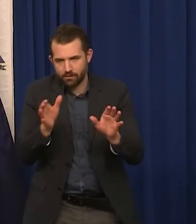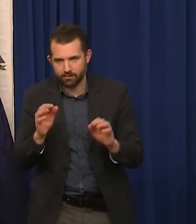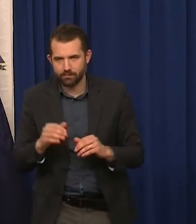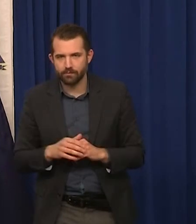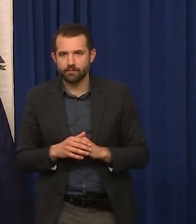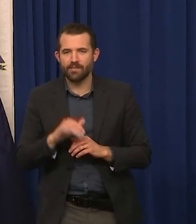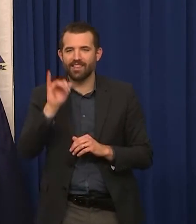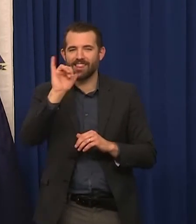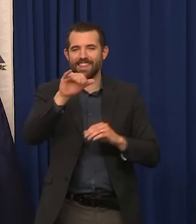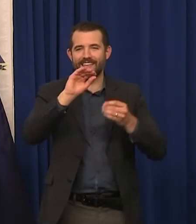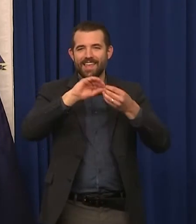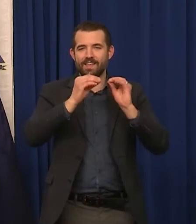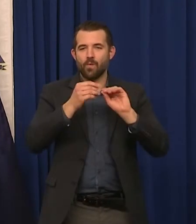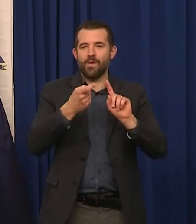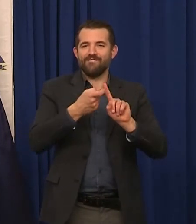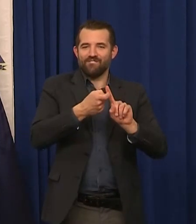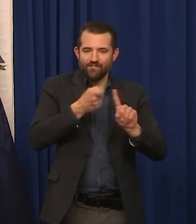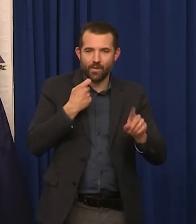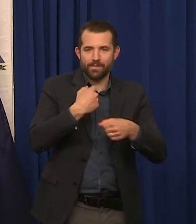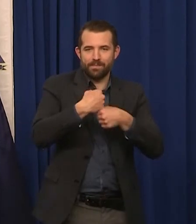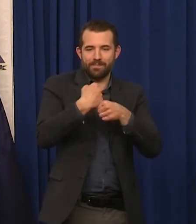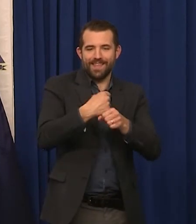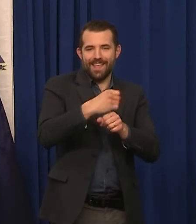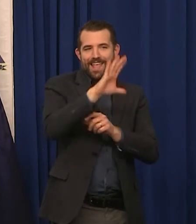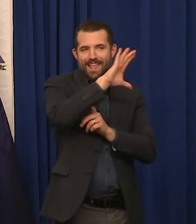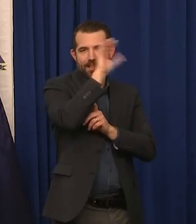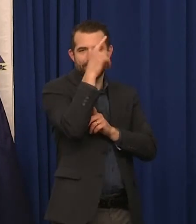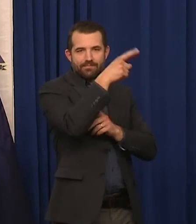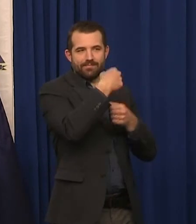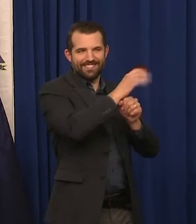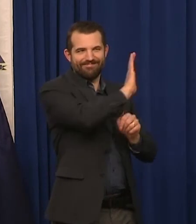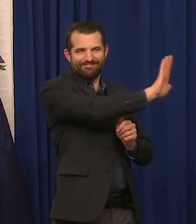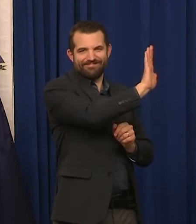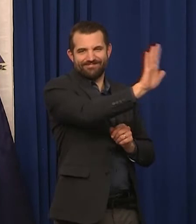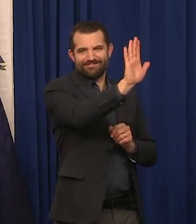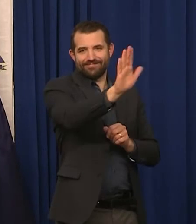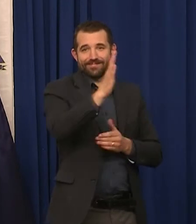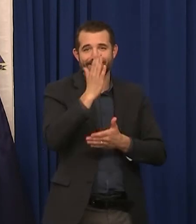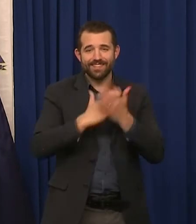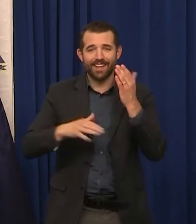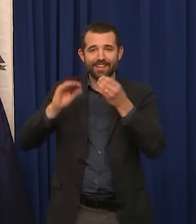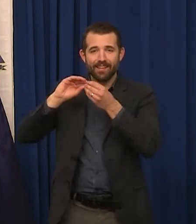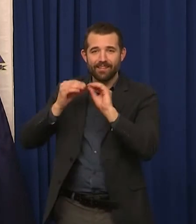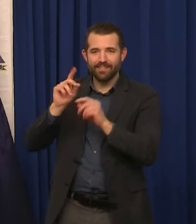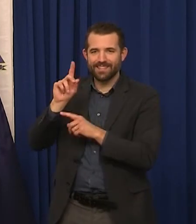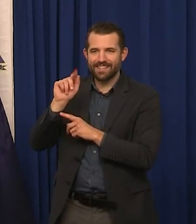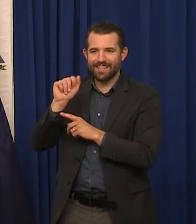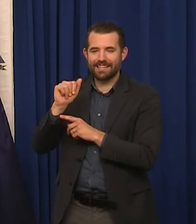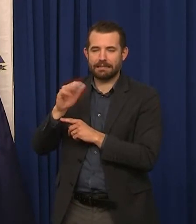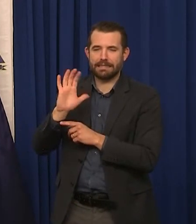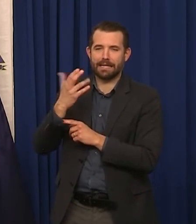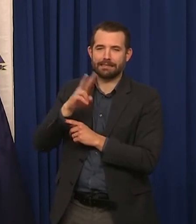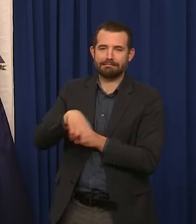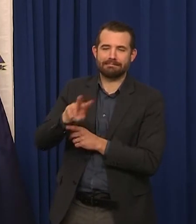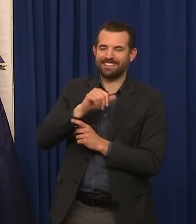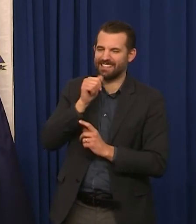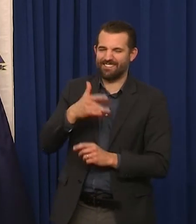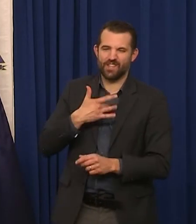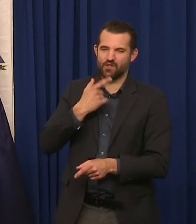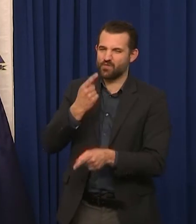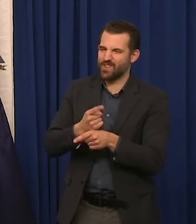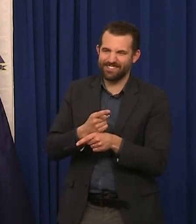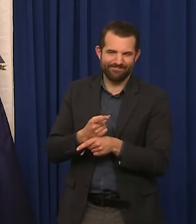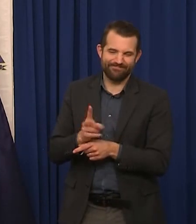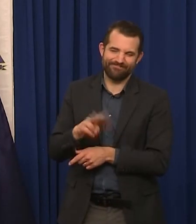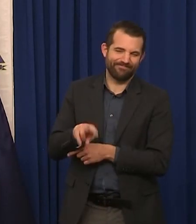manufacturers themselves. Some of the data that was on there, we didn't think was quite right. For example, the